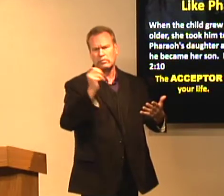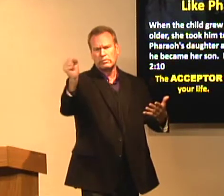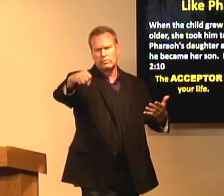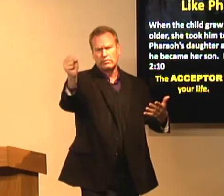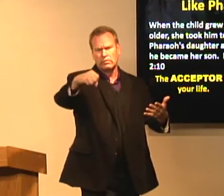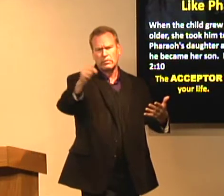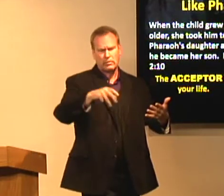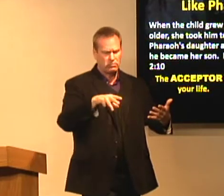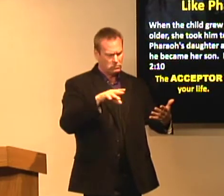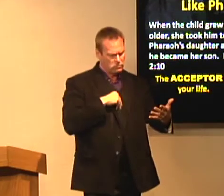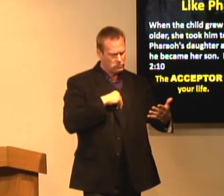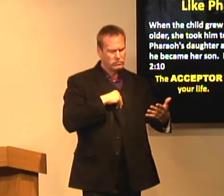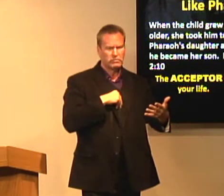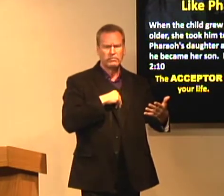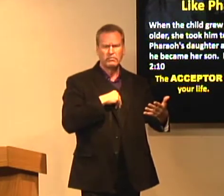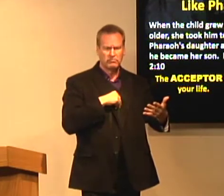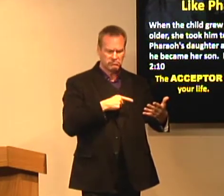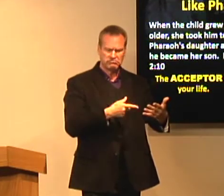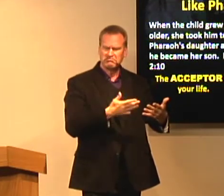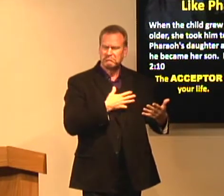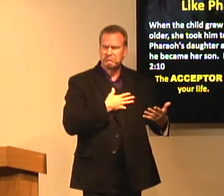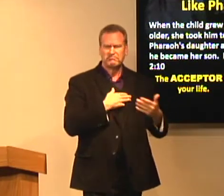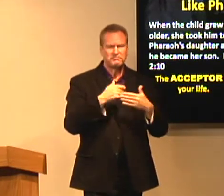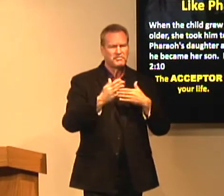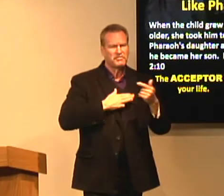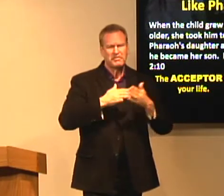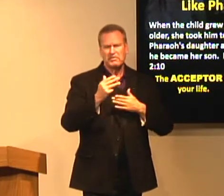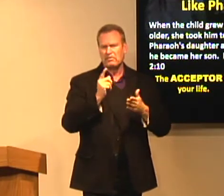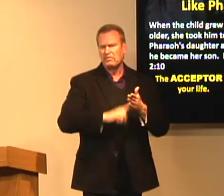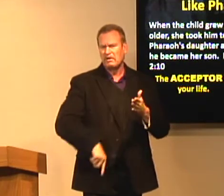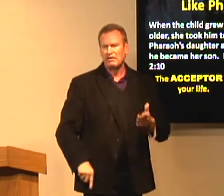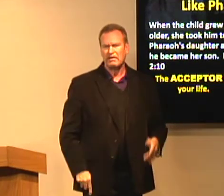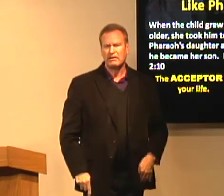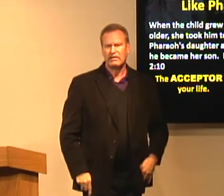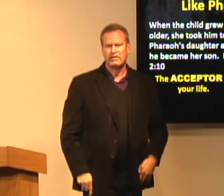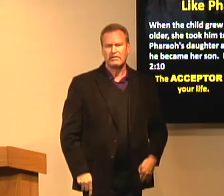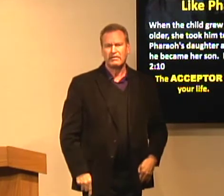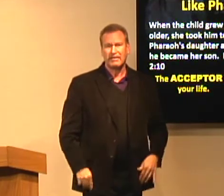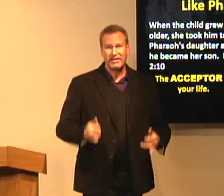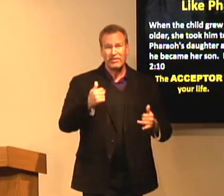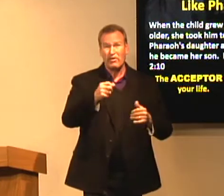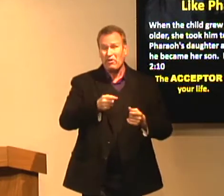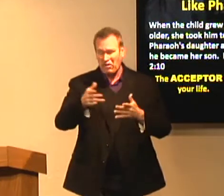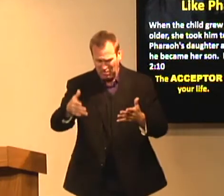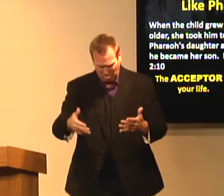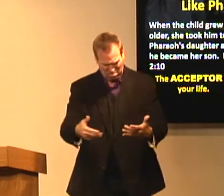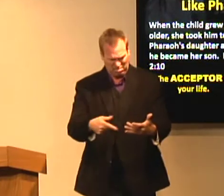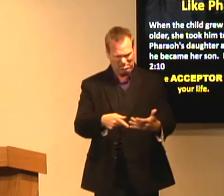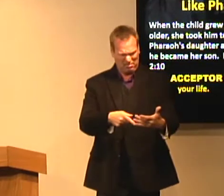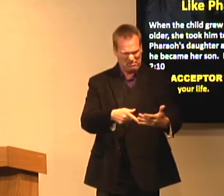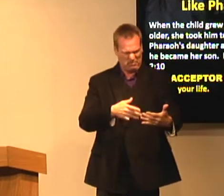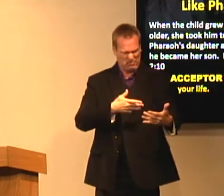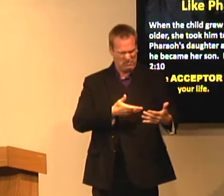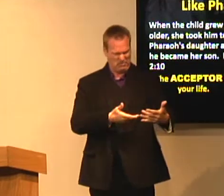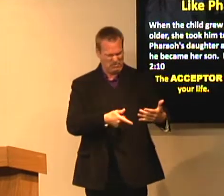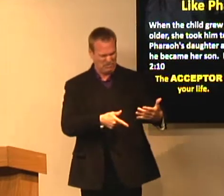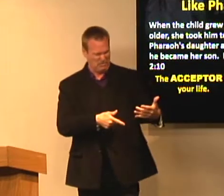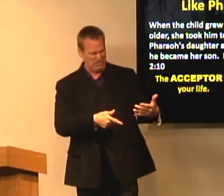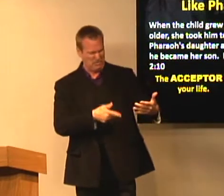Who would do this? But they knew this child was Jewish. They knew it. But still, she could have looked at him